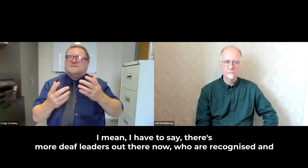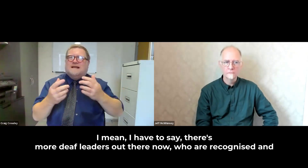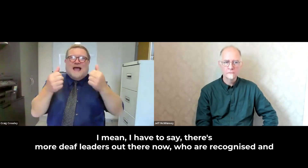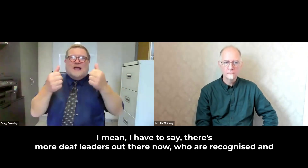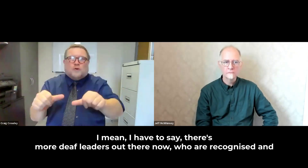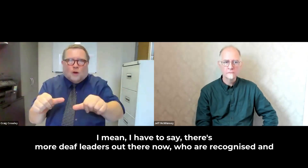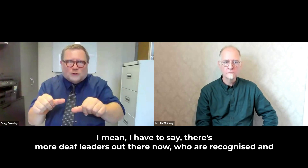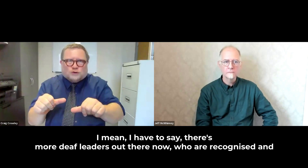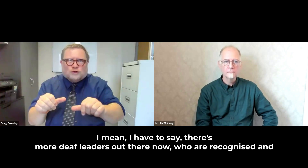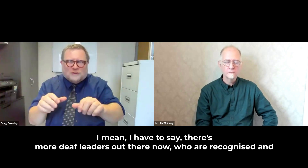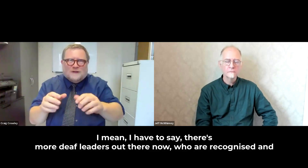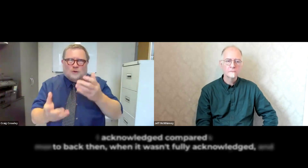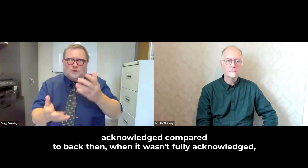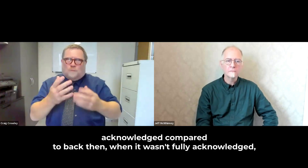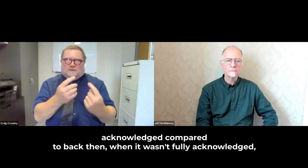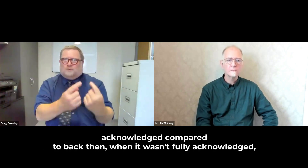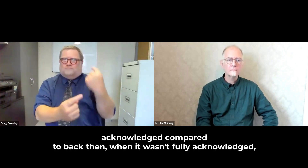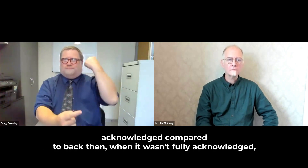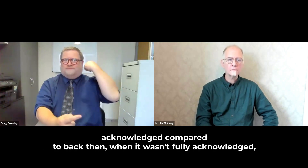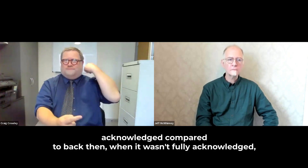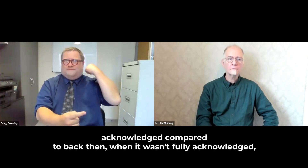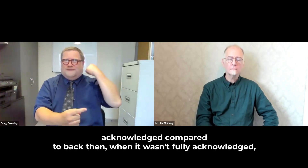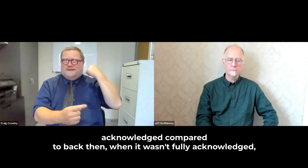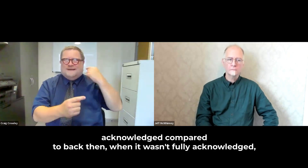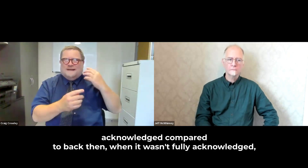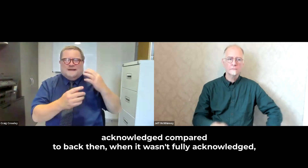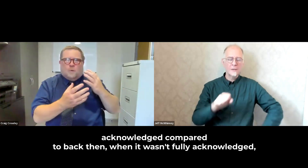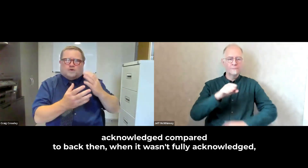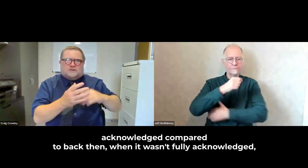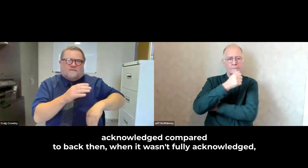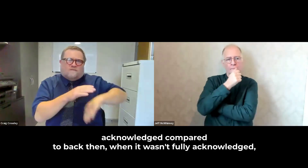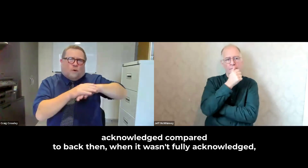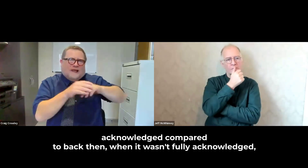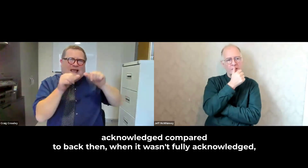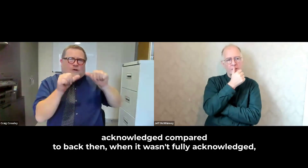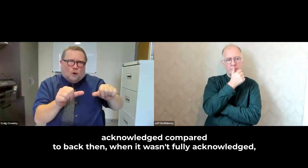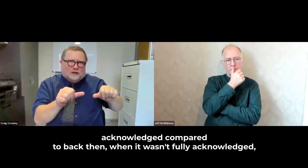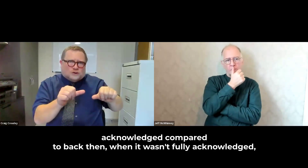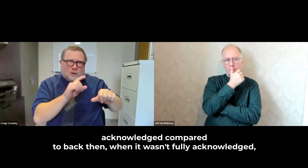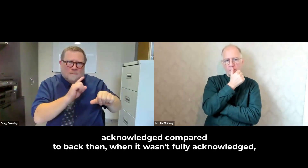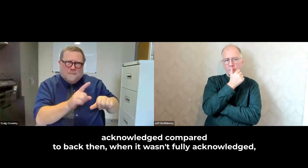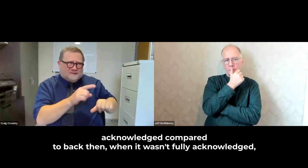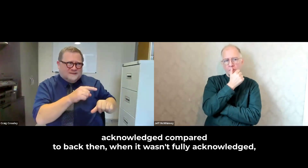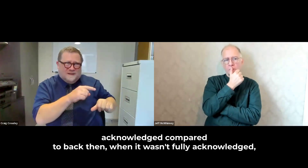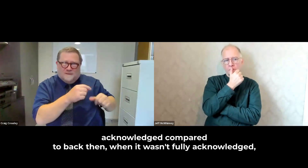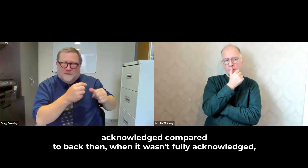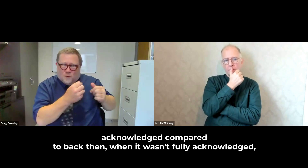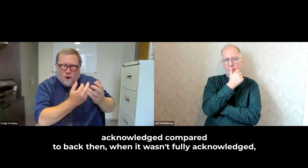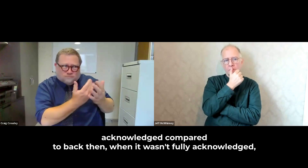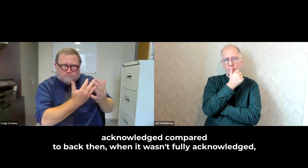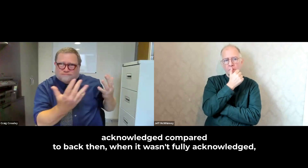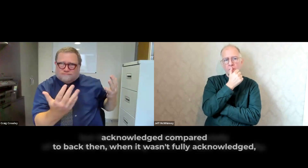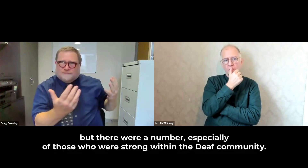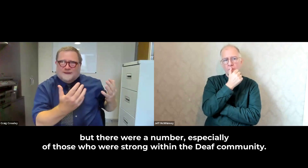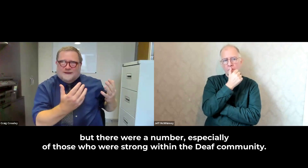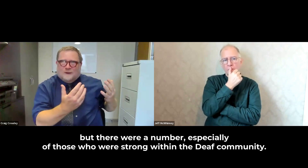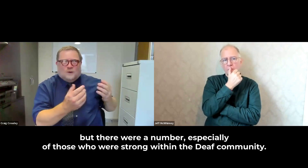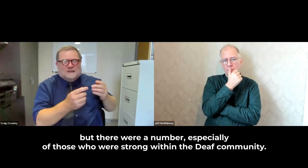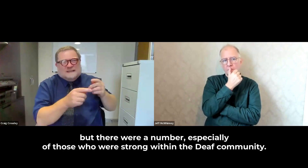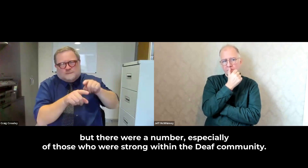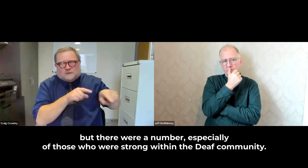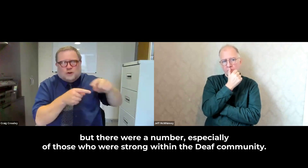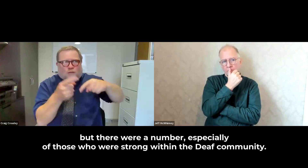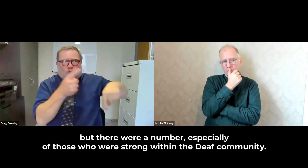who are recognised and acknowledged compared to back then when it wasn't fully acknowledged. But